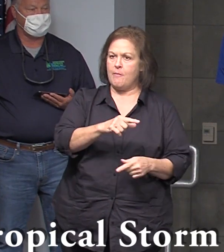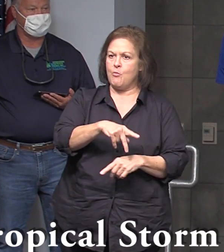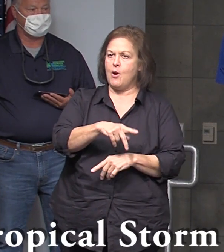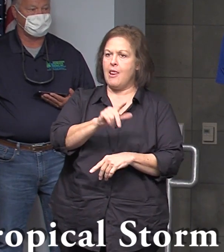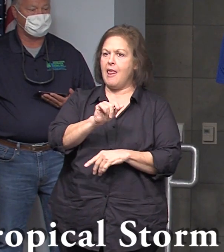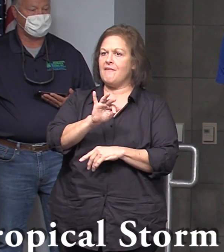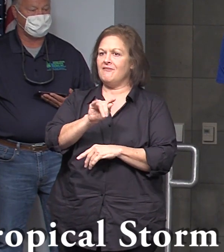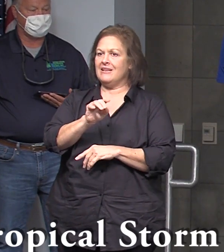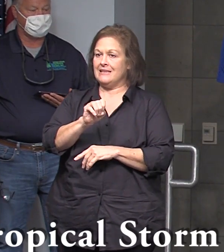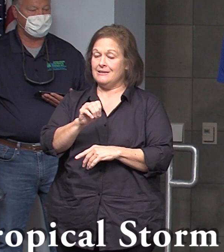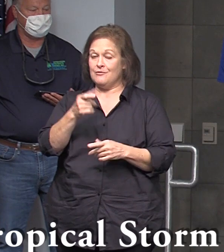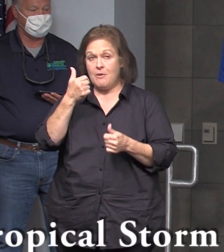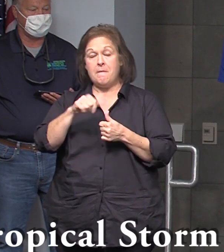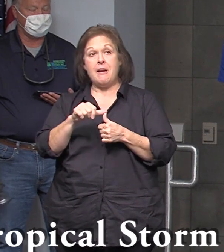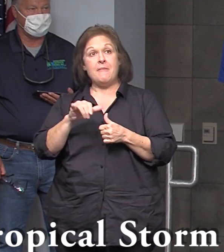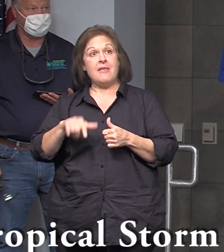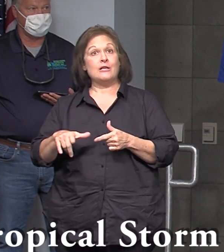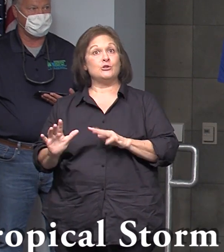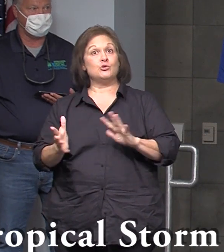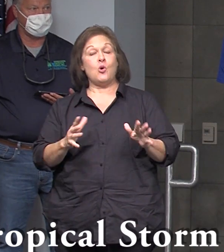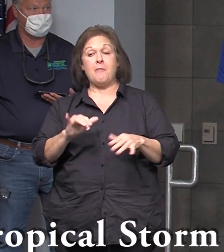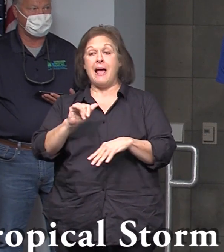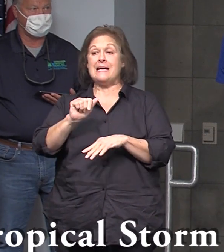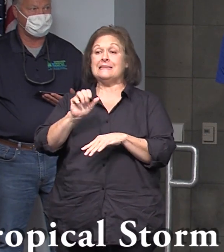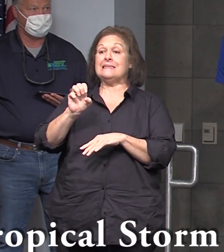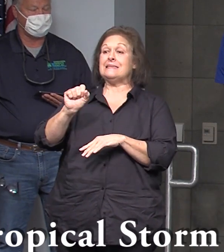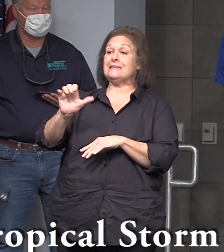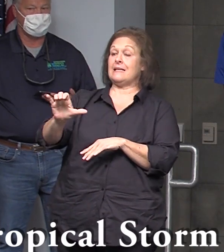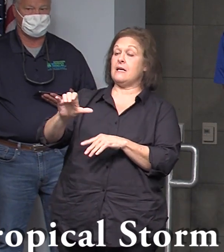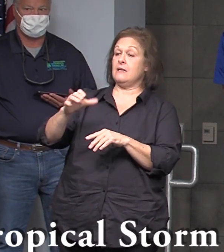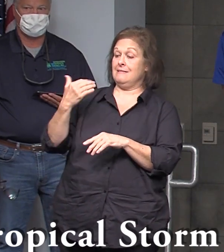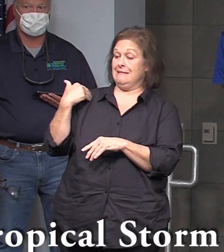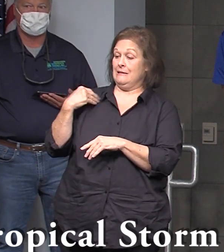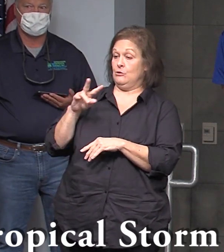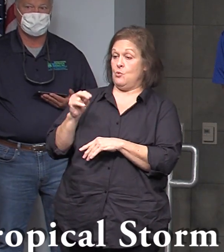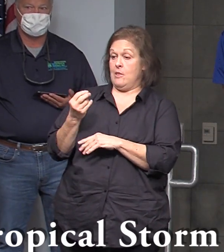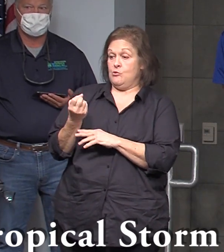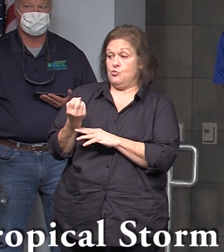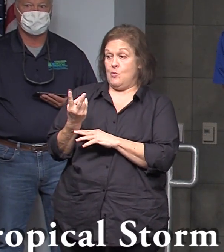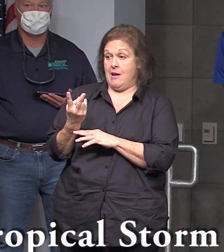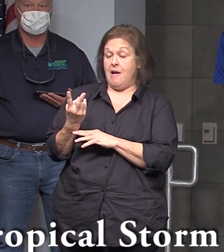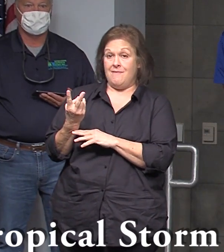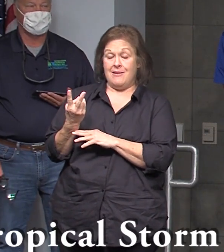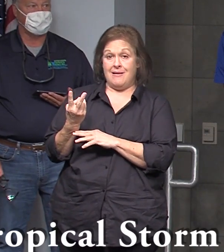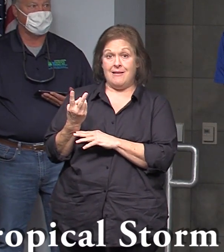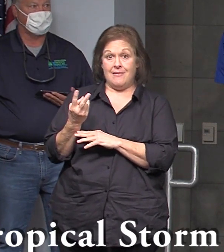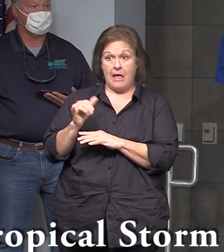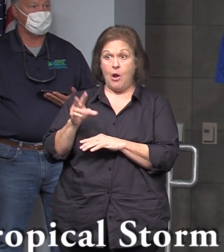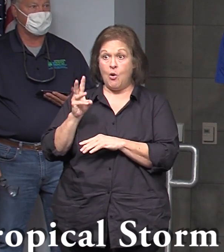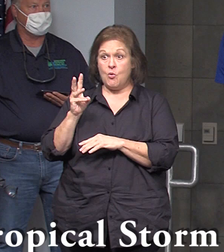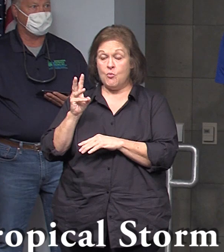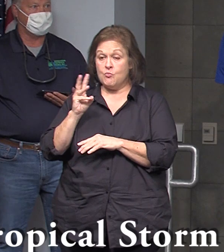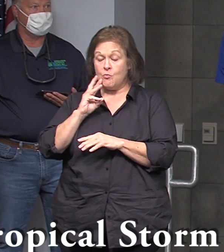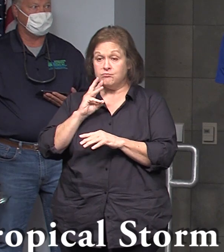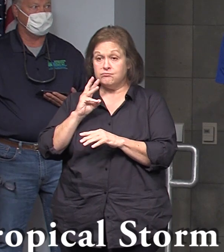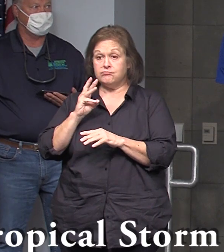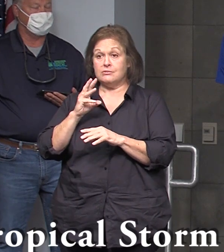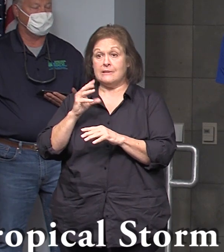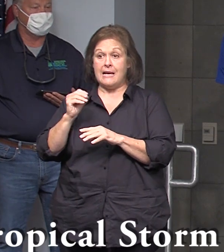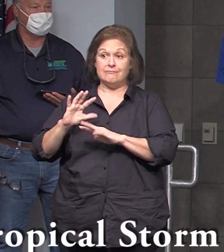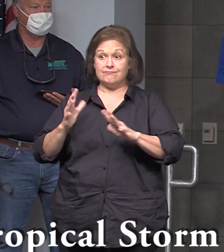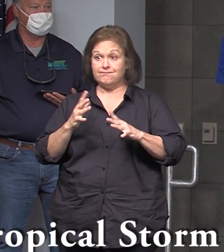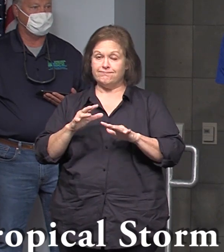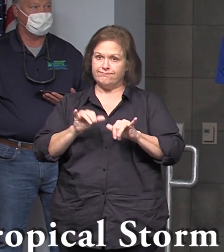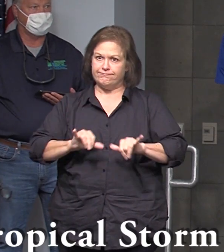A storm that reminds me of this storm was Isaac in 2012, and it sat over us for hours, and